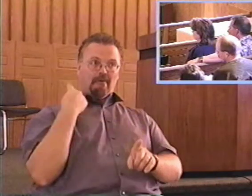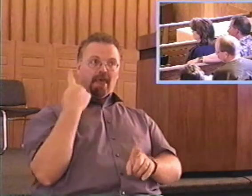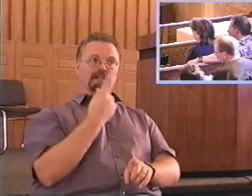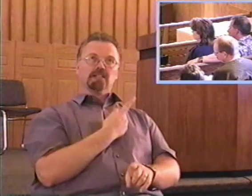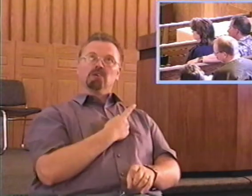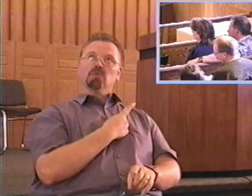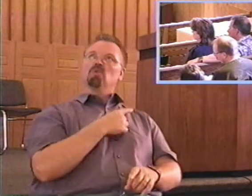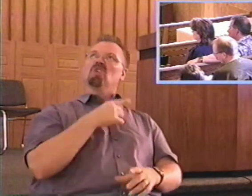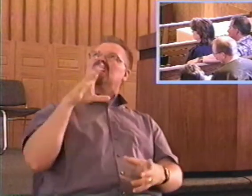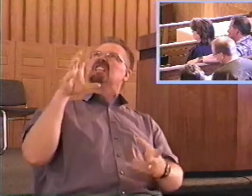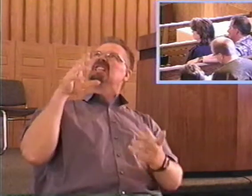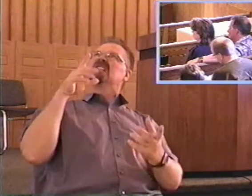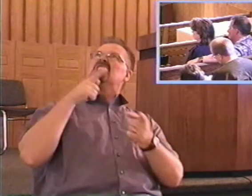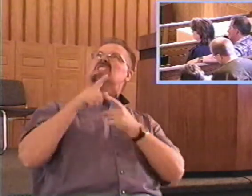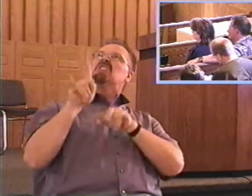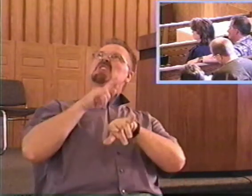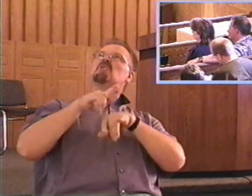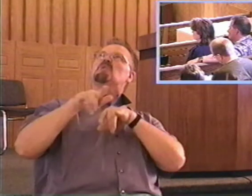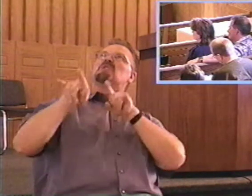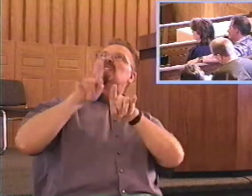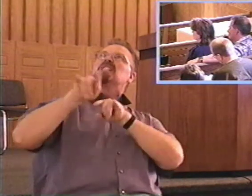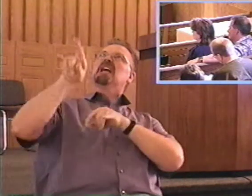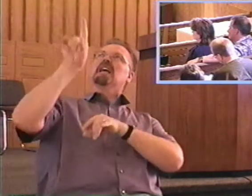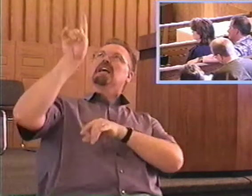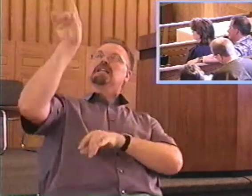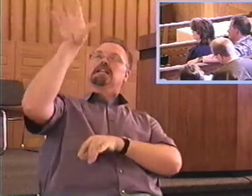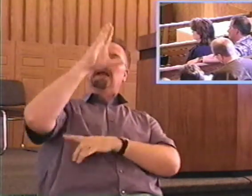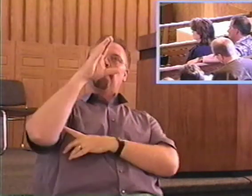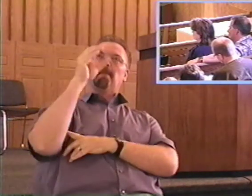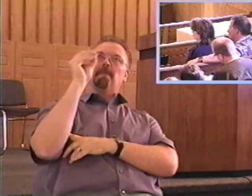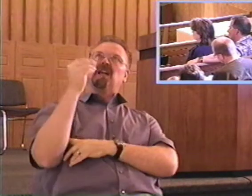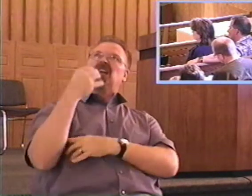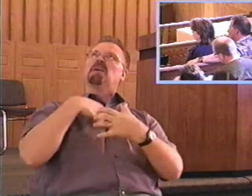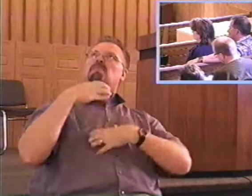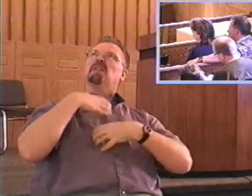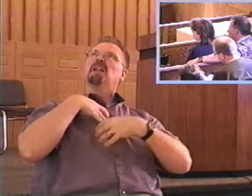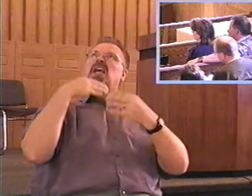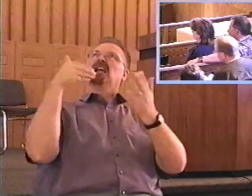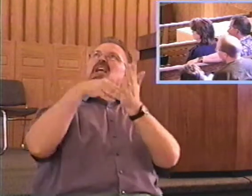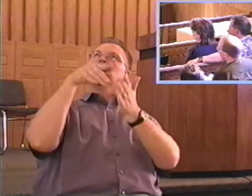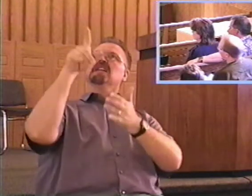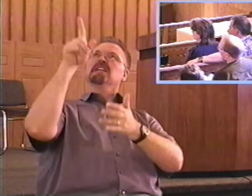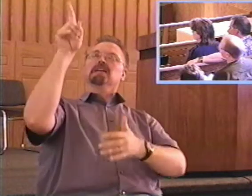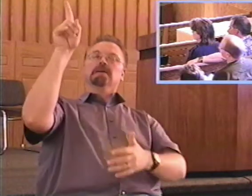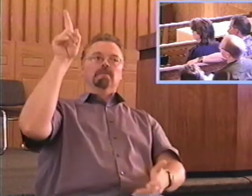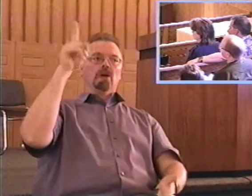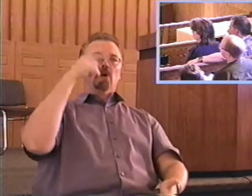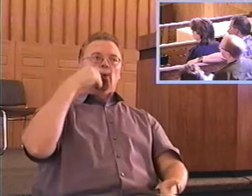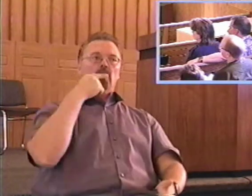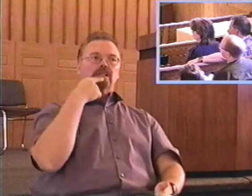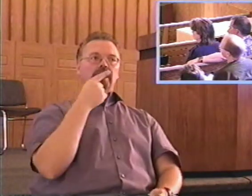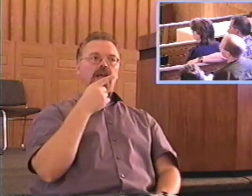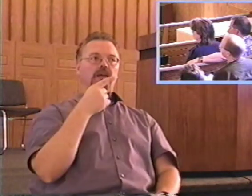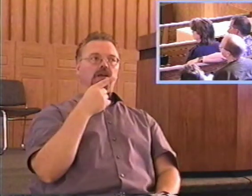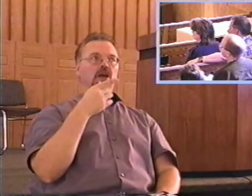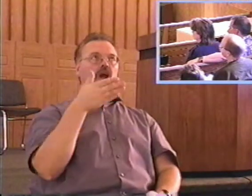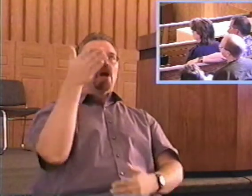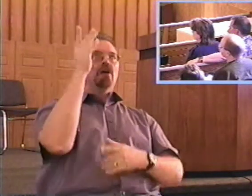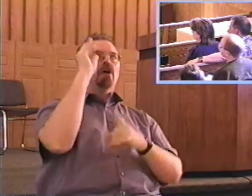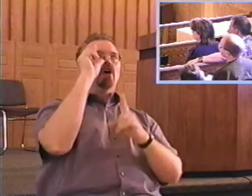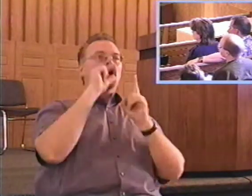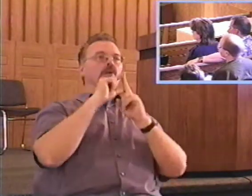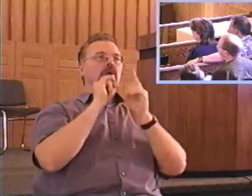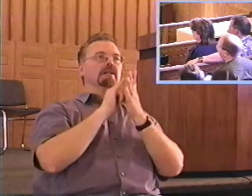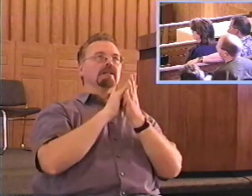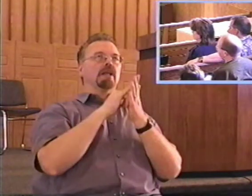We'll complain against God. Or what we'll do is we'll say God words that we think very